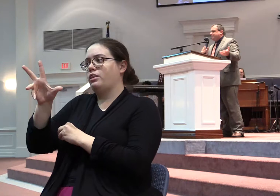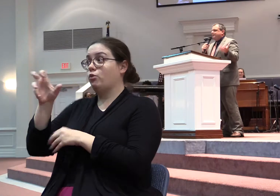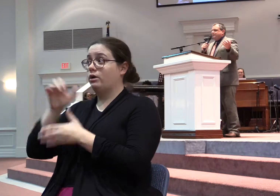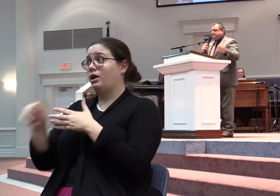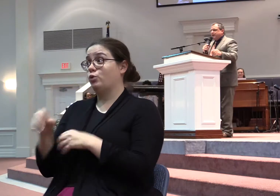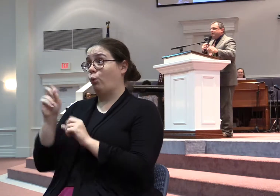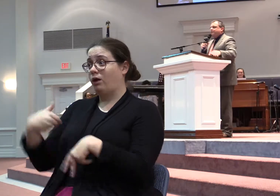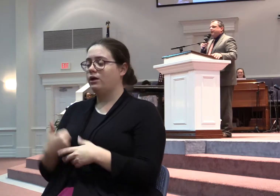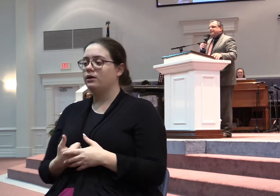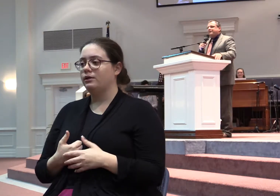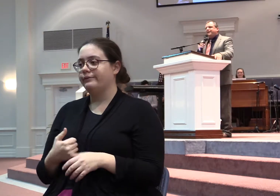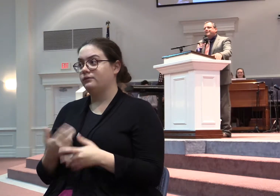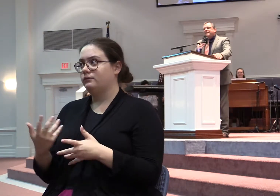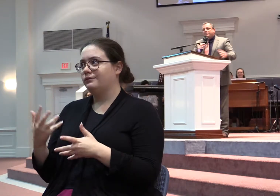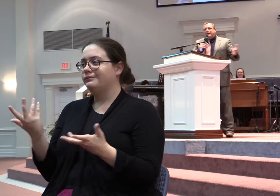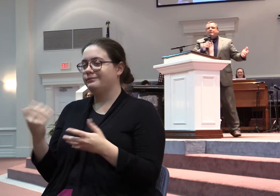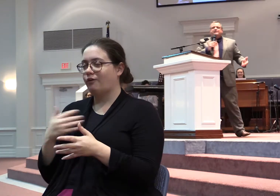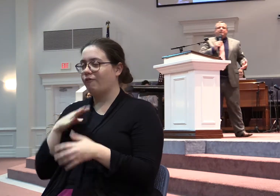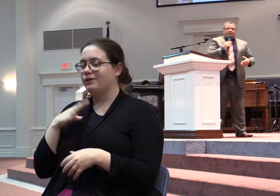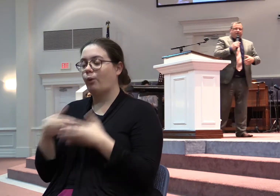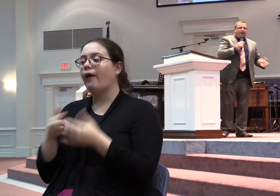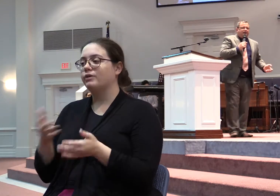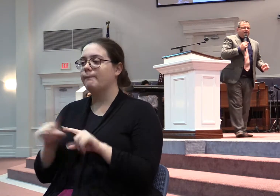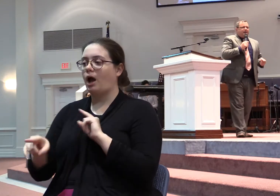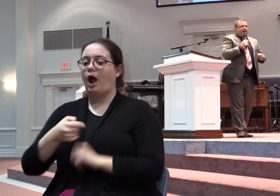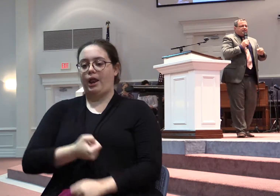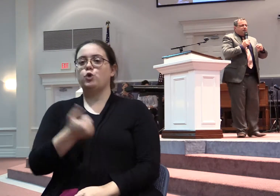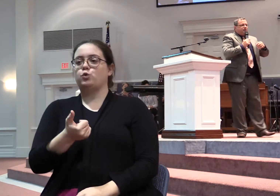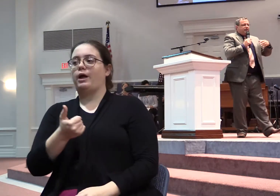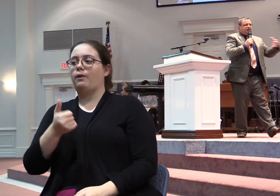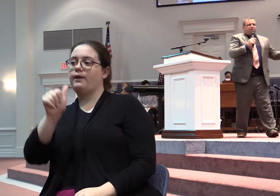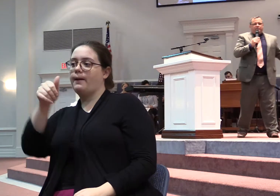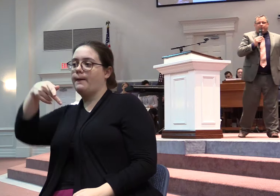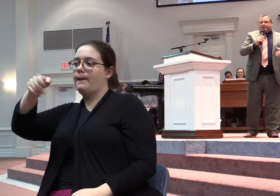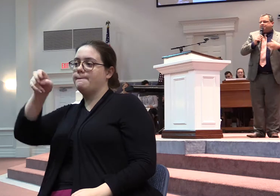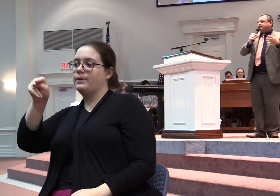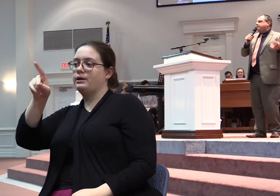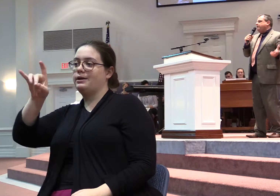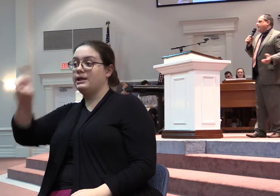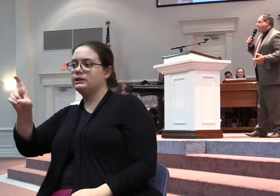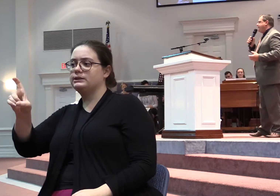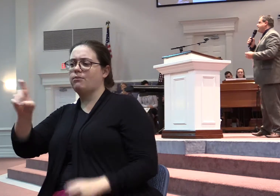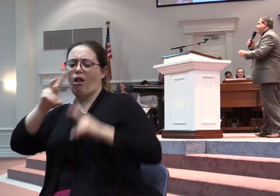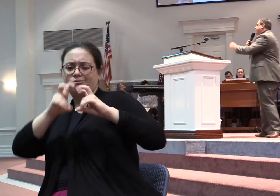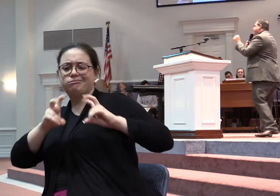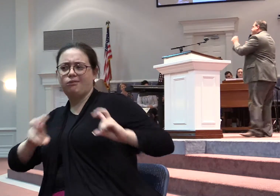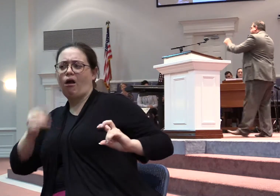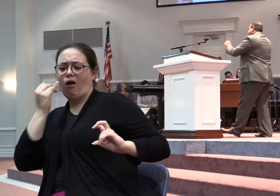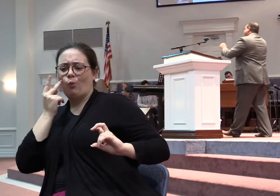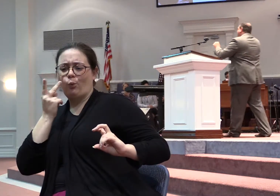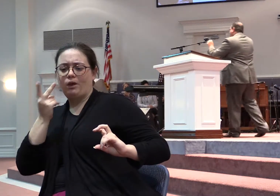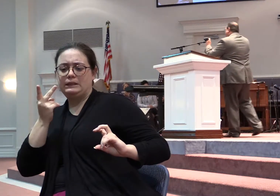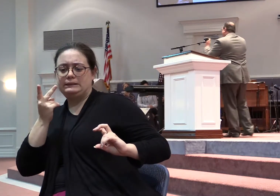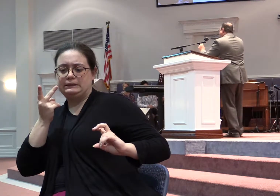problem. Less money among friends, right? But anyway, so he took it out, and he said, we did a search of your appendix, and on the very